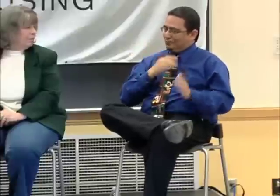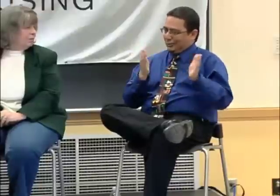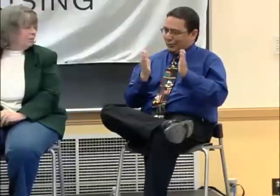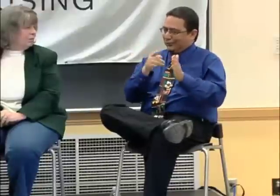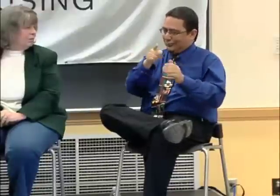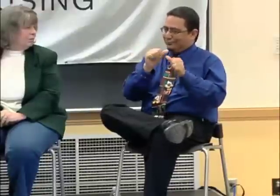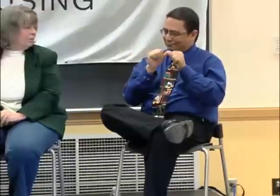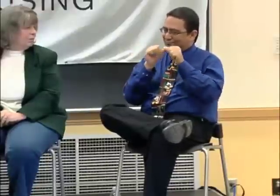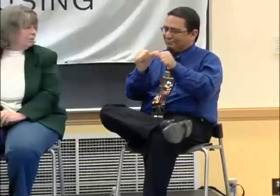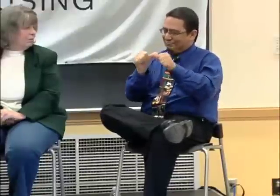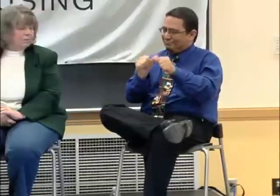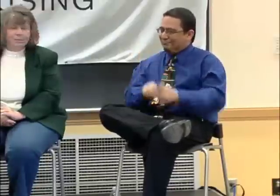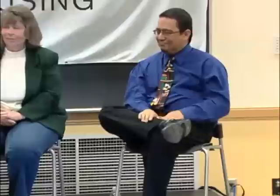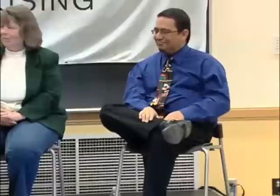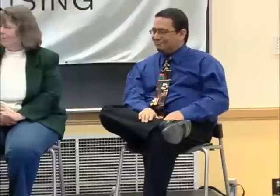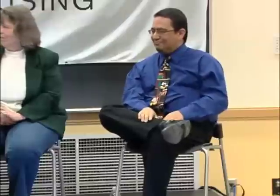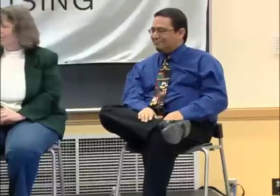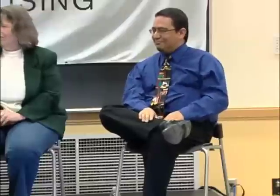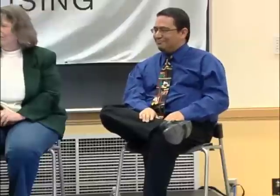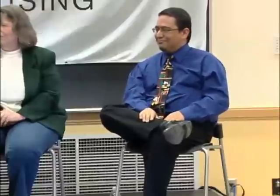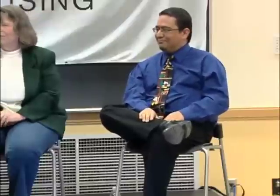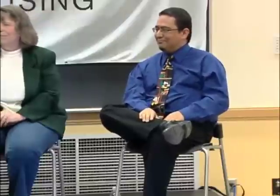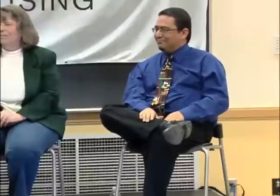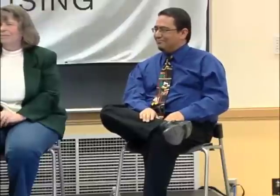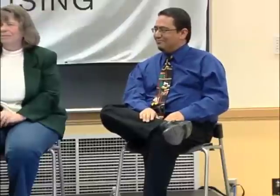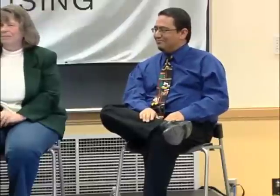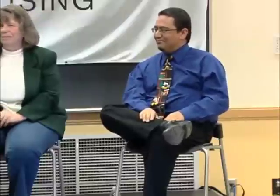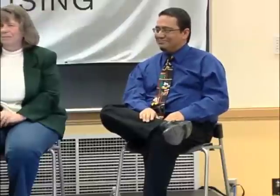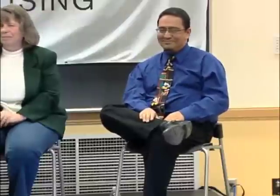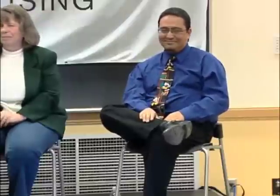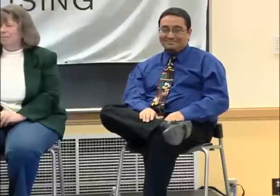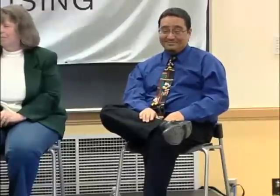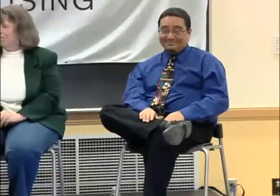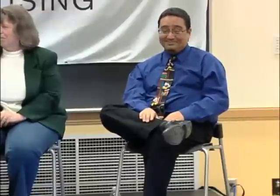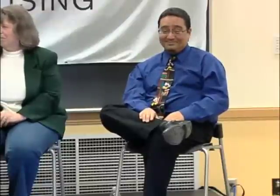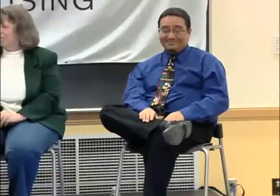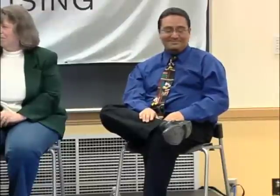deaf people appreciate, and that's why it has stood the test of time.